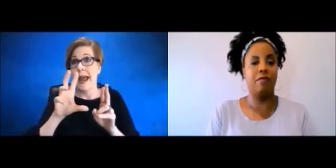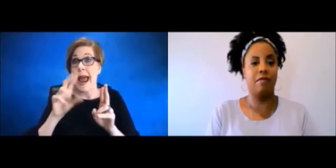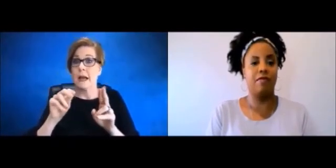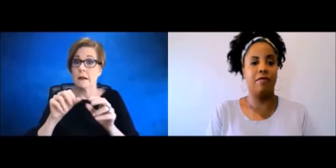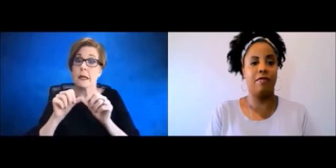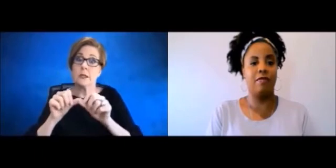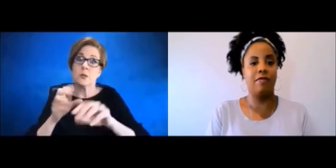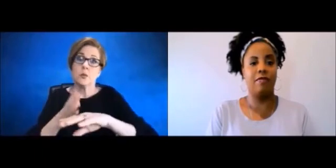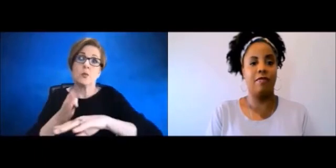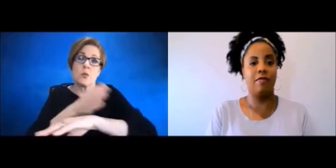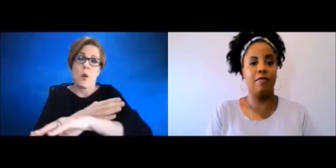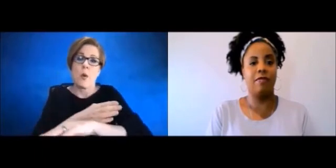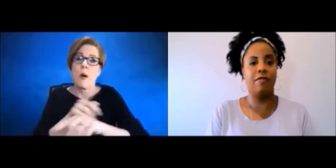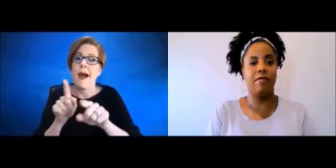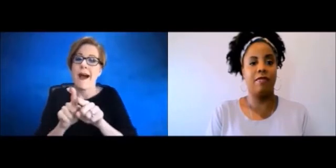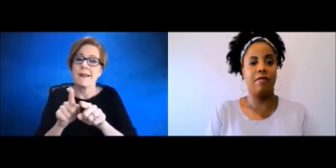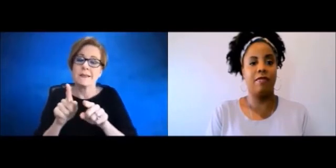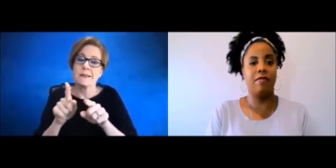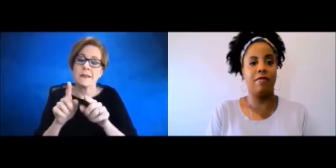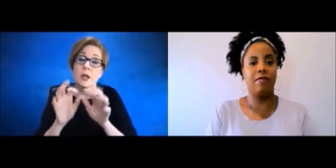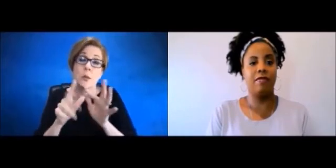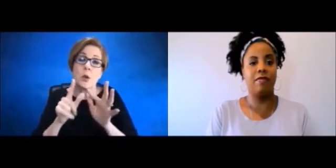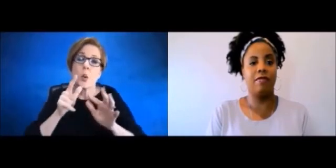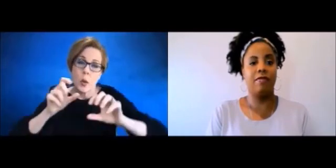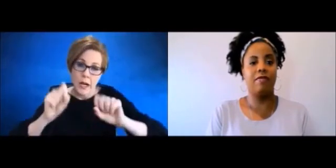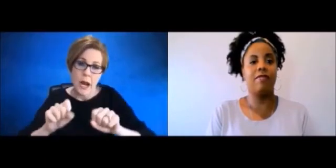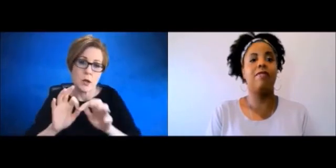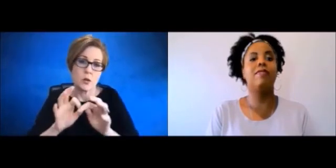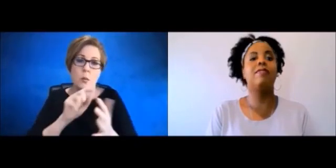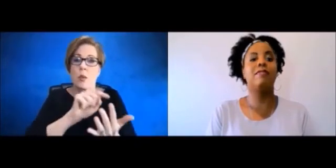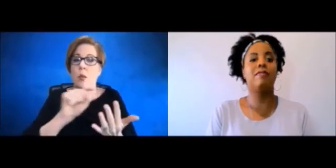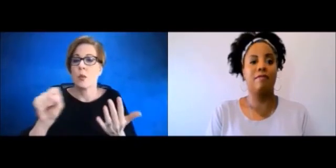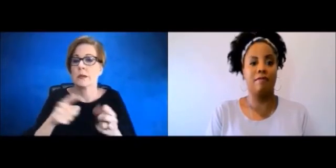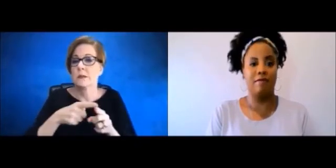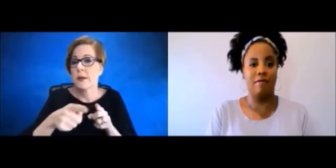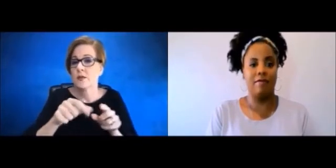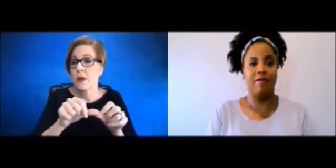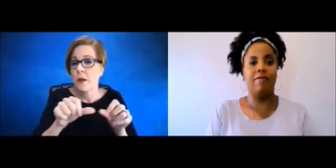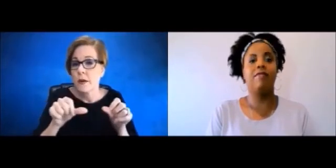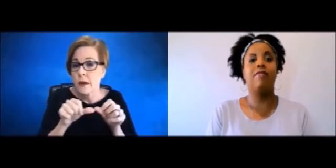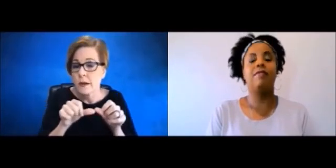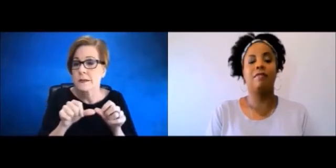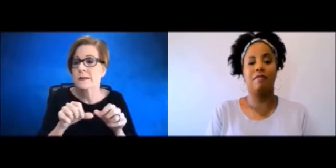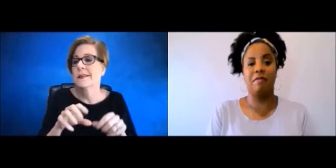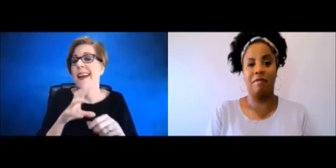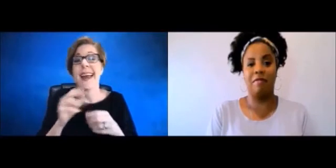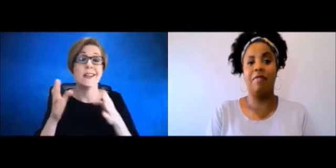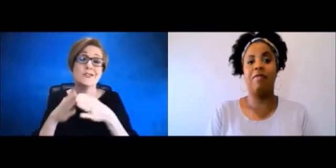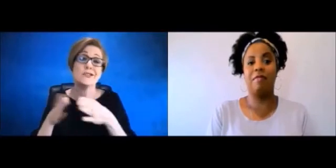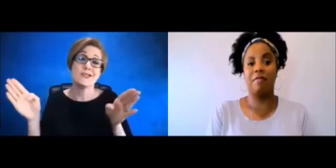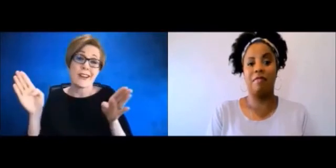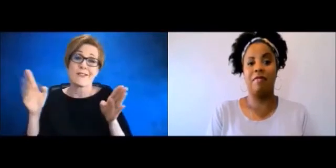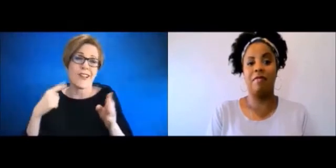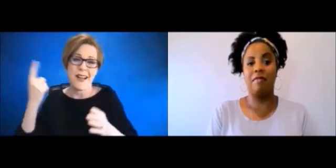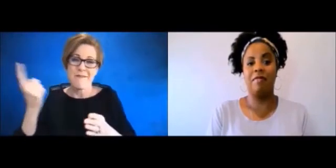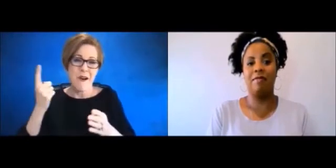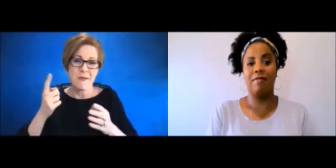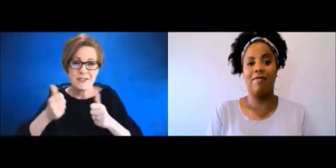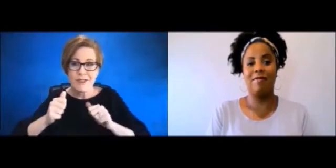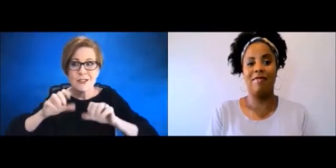become more prepared and to continue to grow as an interpreter who can work in those specialized settings. And in general,